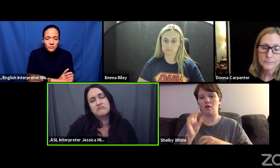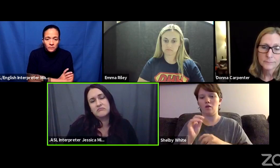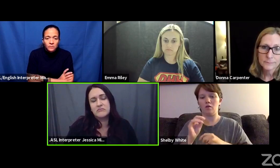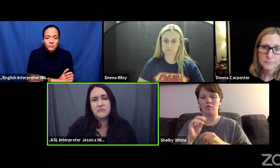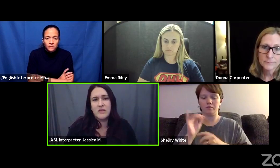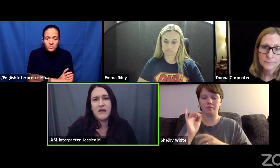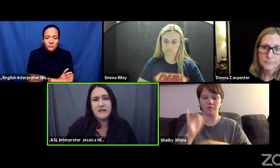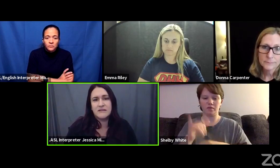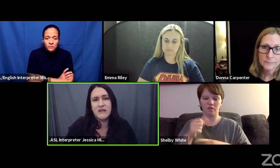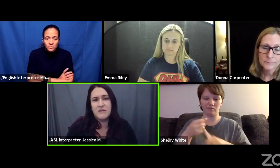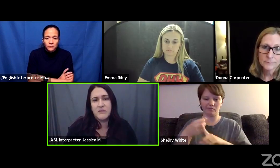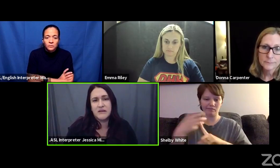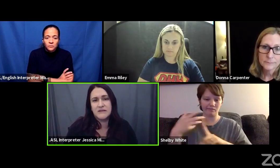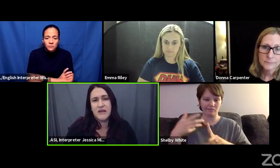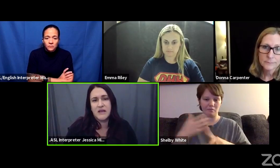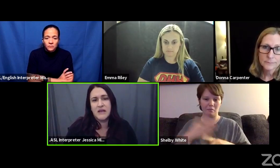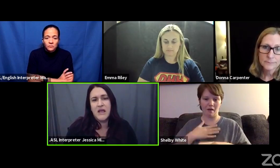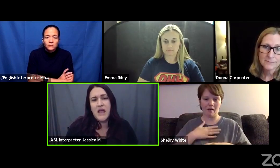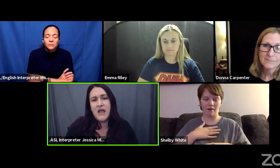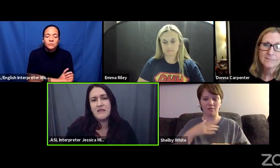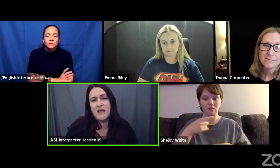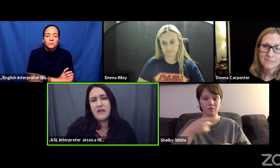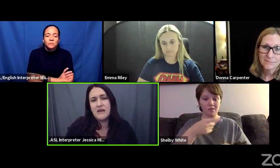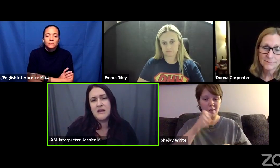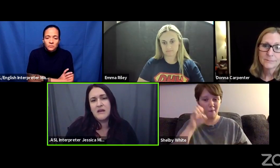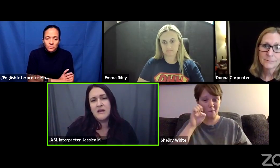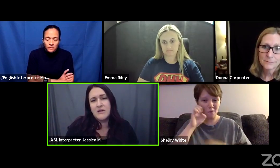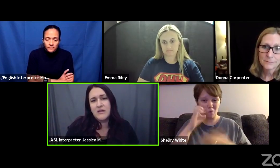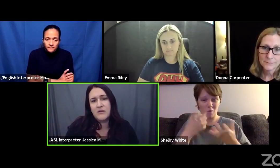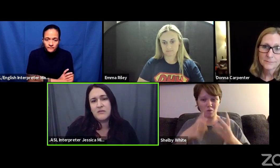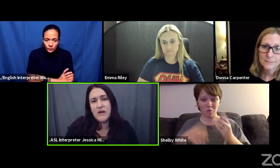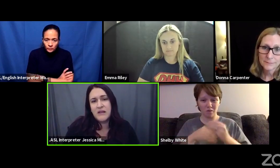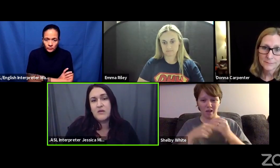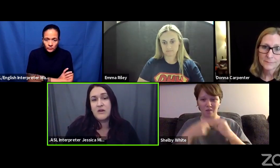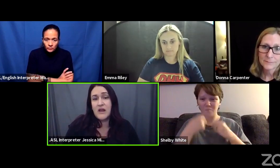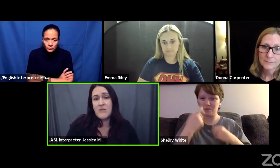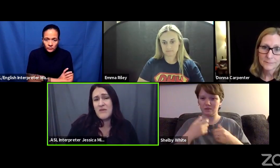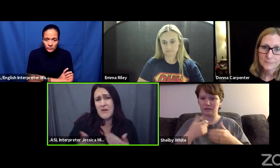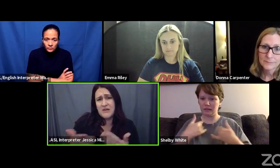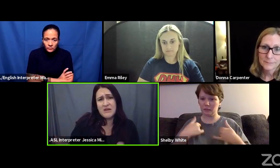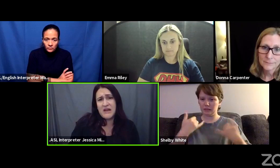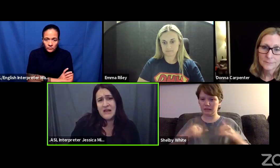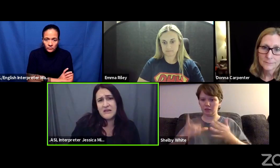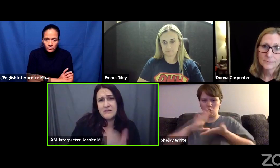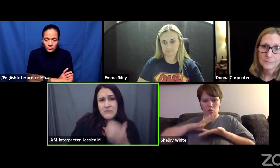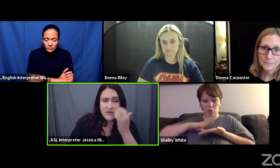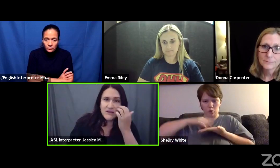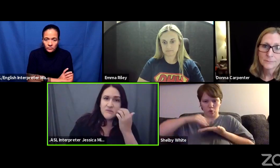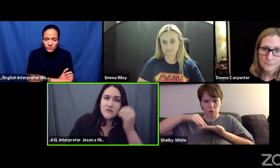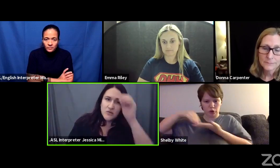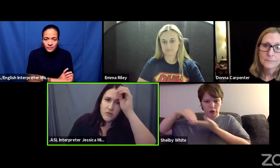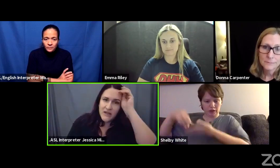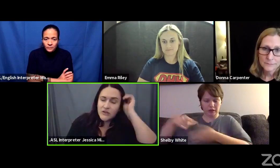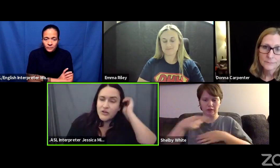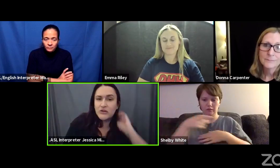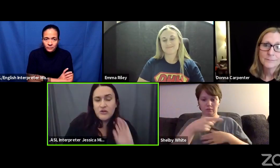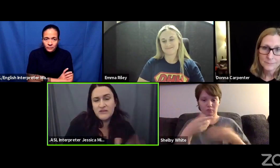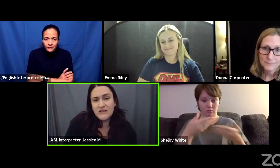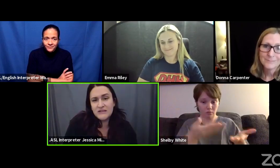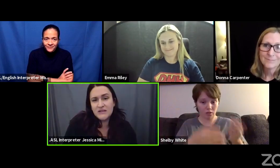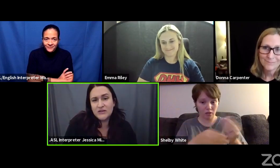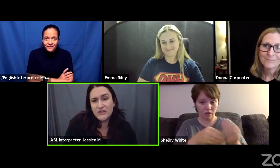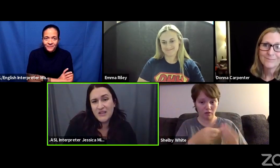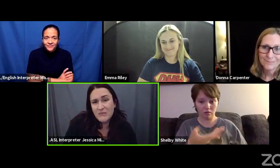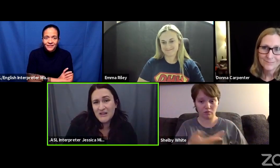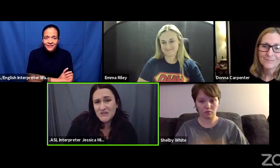so that impacts that. And then like with mine, like when maybe Emma could add, because I'm still quite new